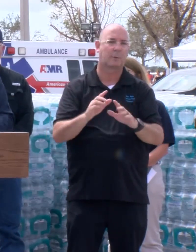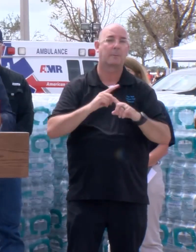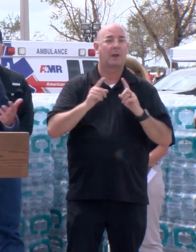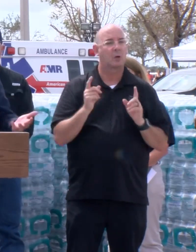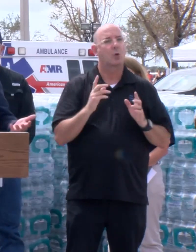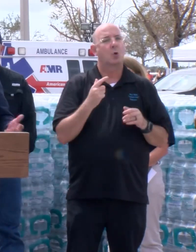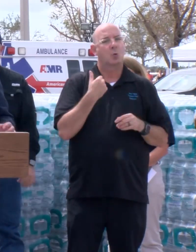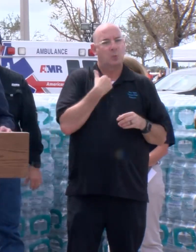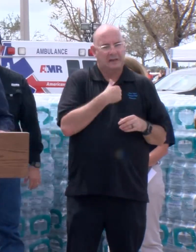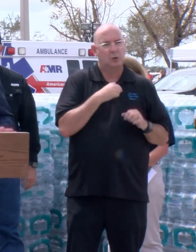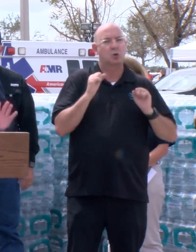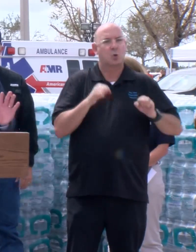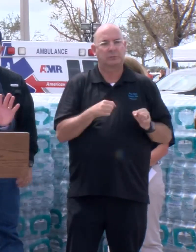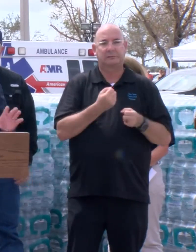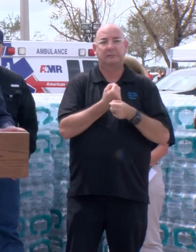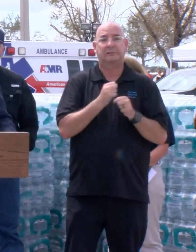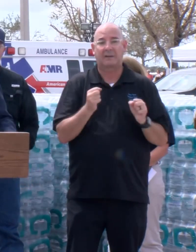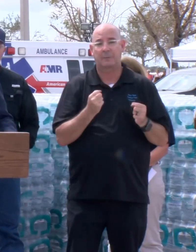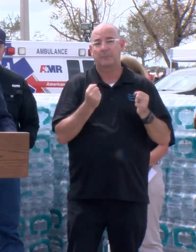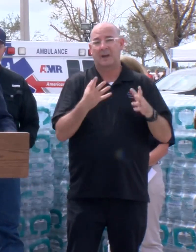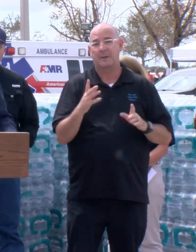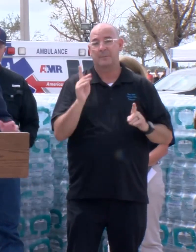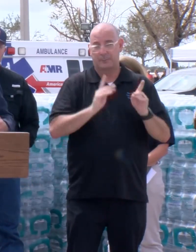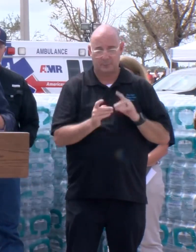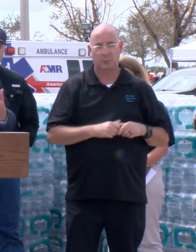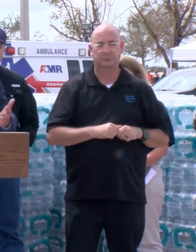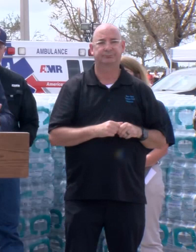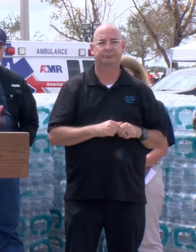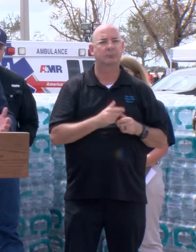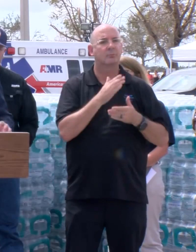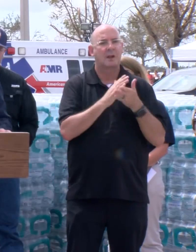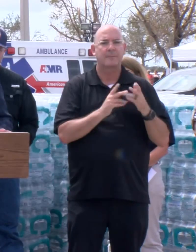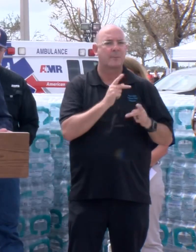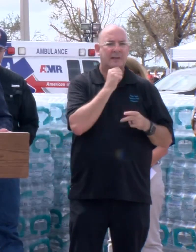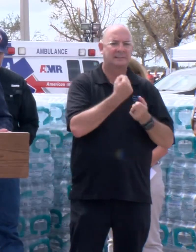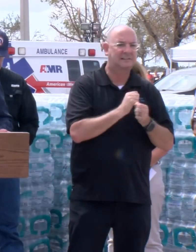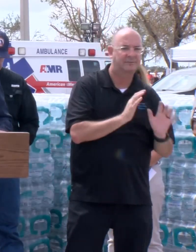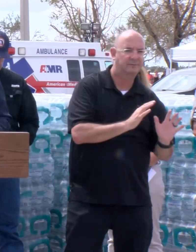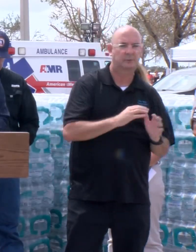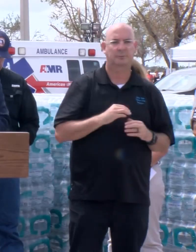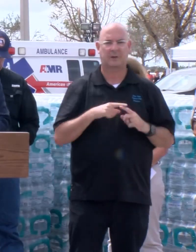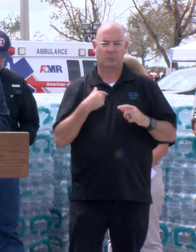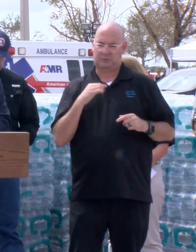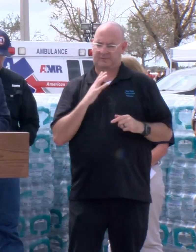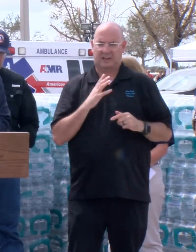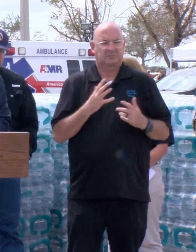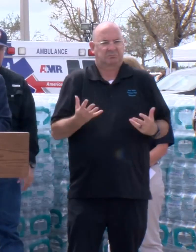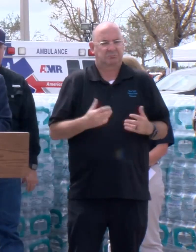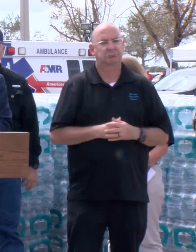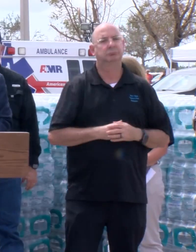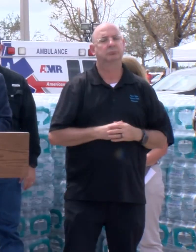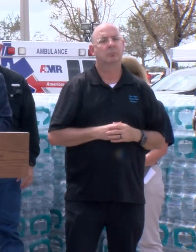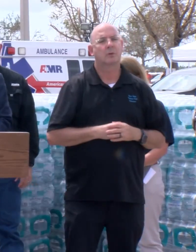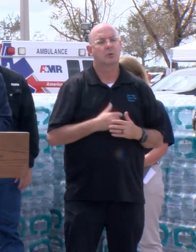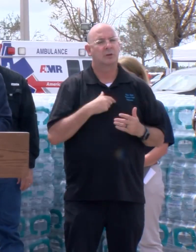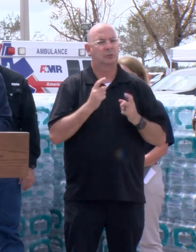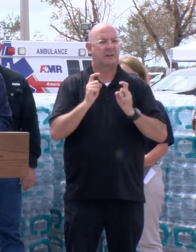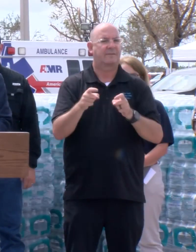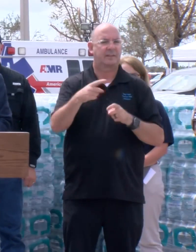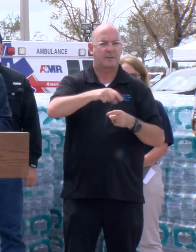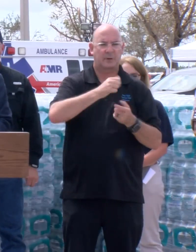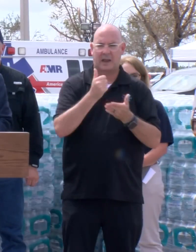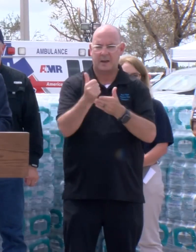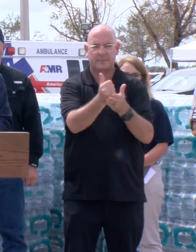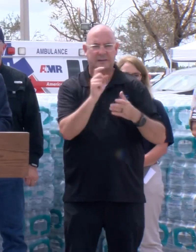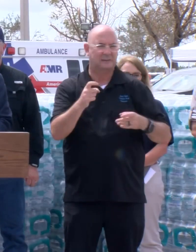and not everyone needed to be rescued off the island. Some were fine, but they were stabilized. They were able to get whatever assistance they need. So really heroic